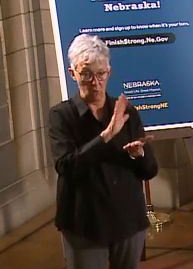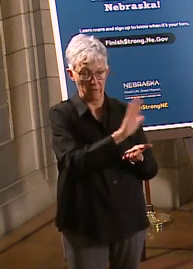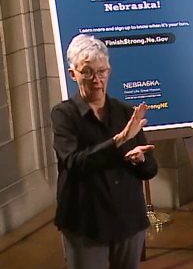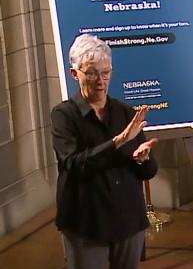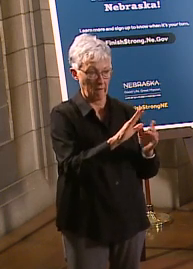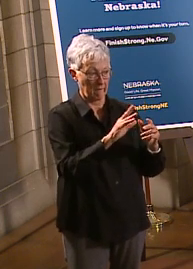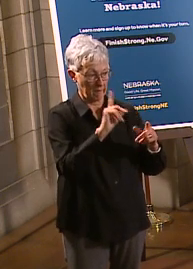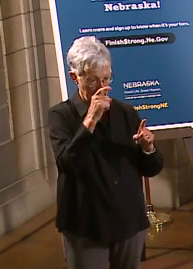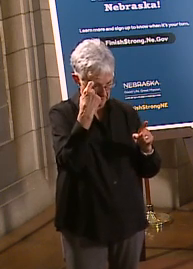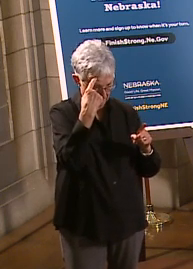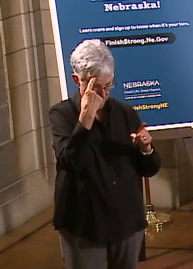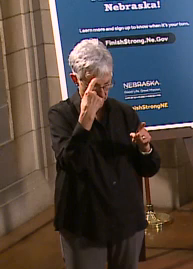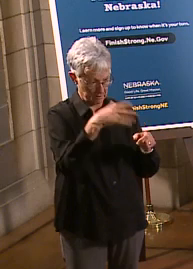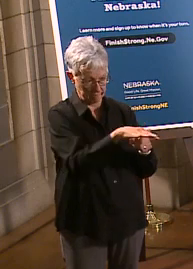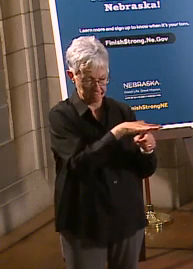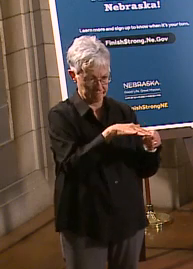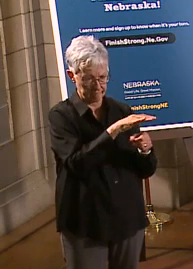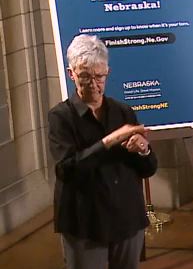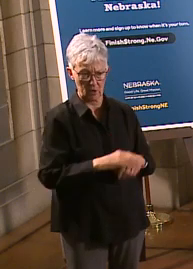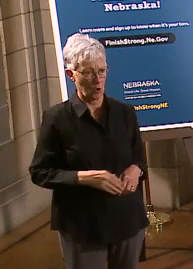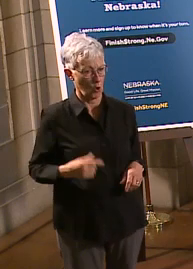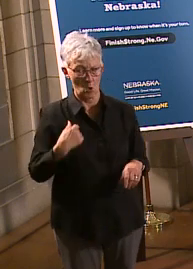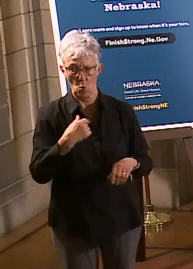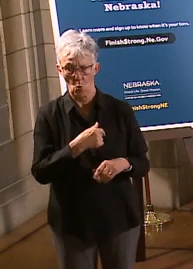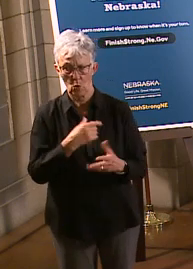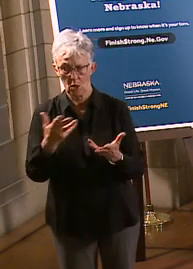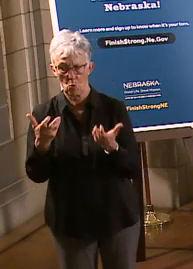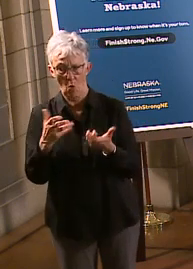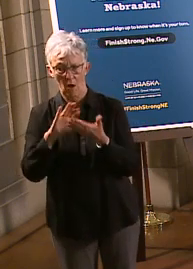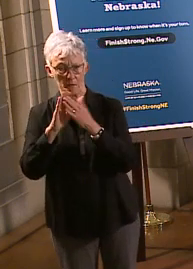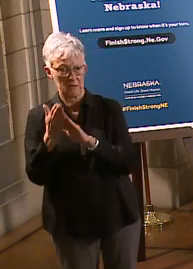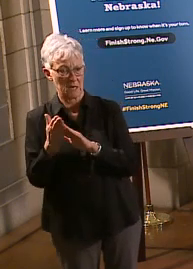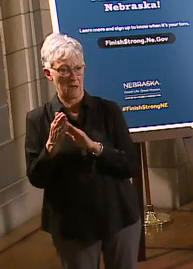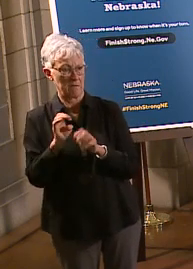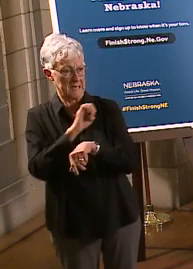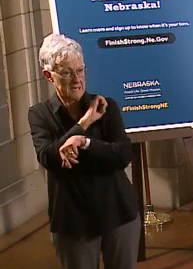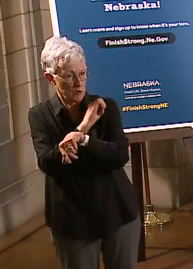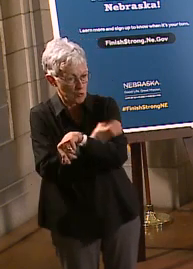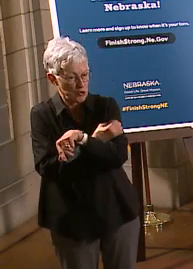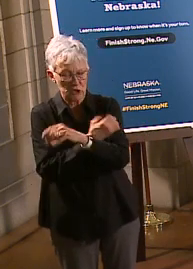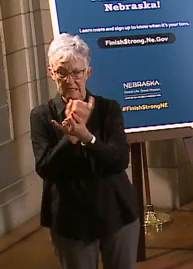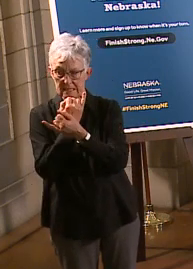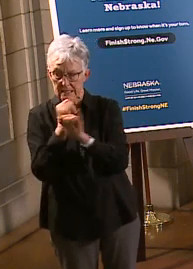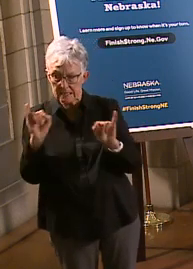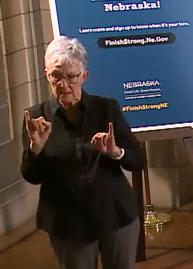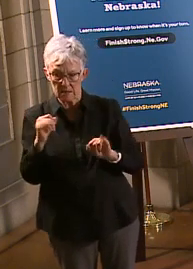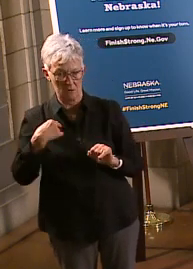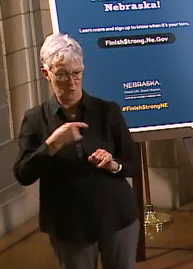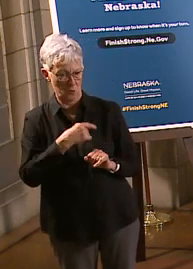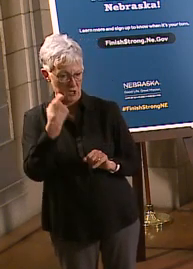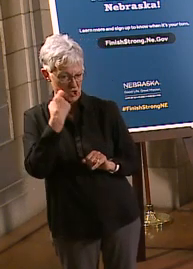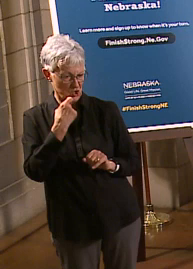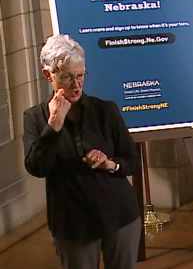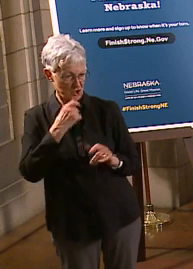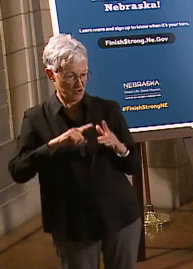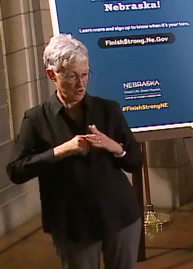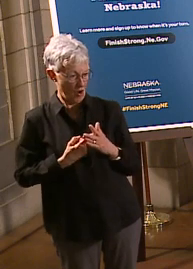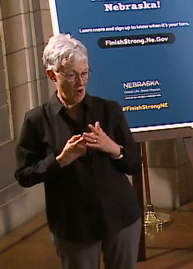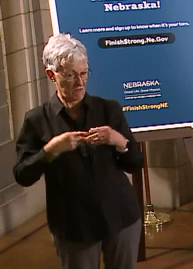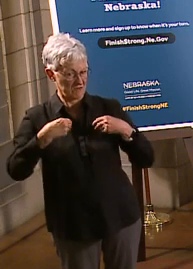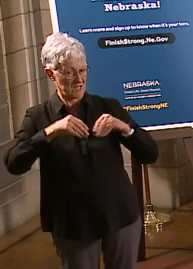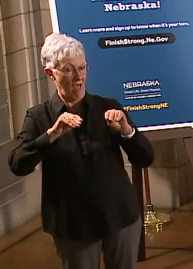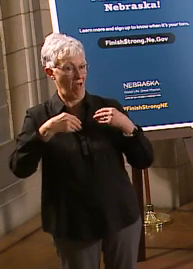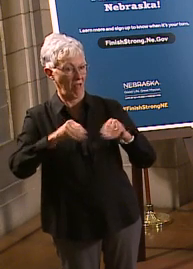our way as a country to be energy independent. We'd start shipping out energy for the first time in I don't know how long,